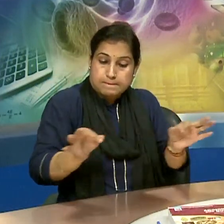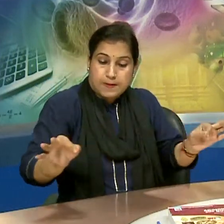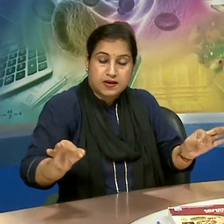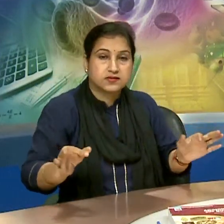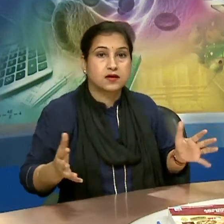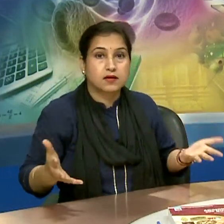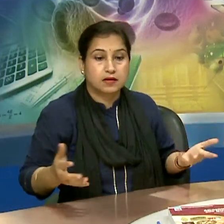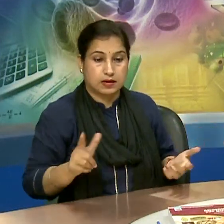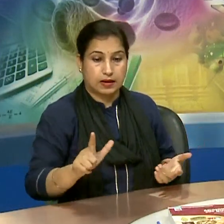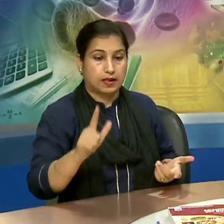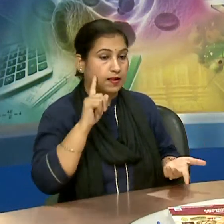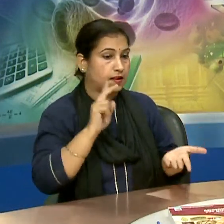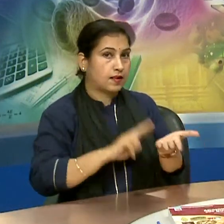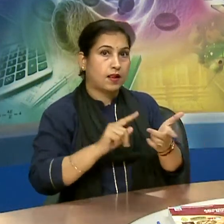non-standard units.